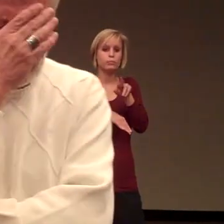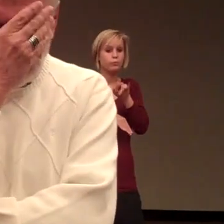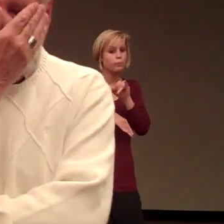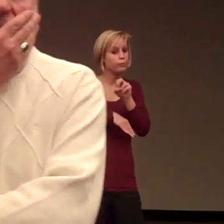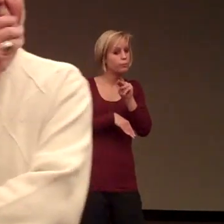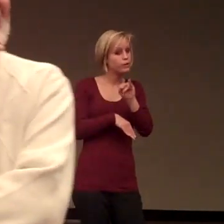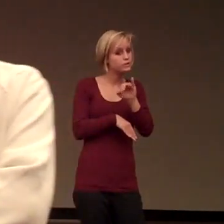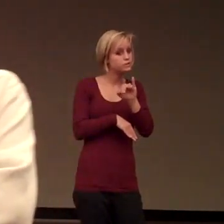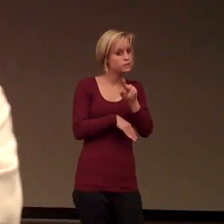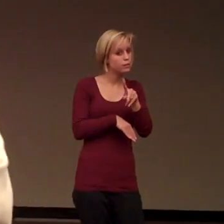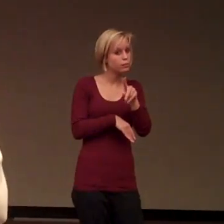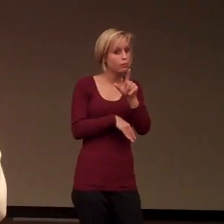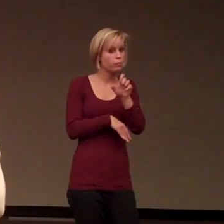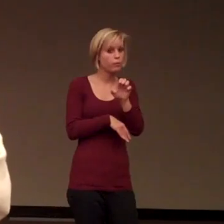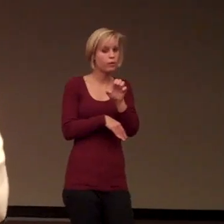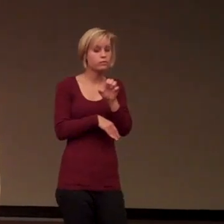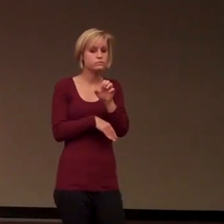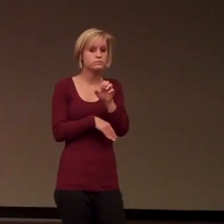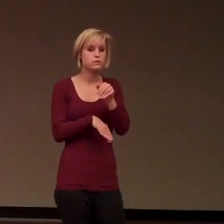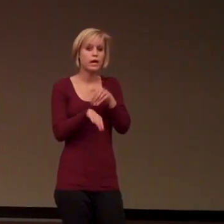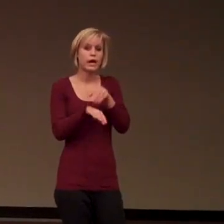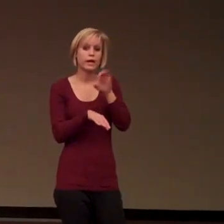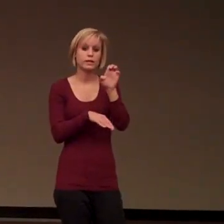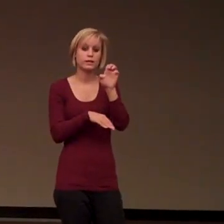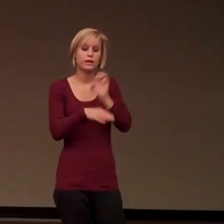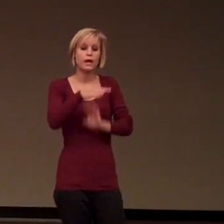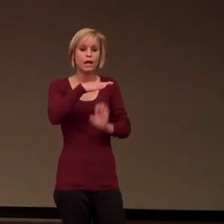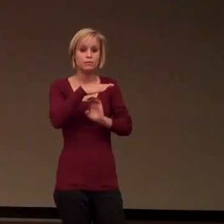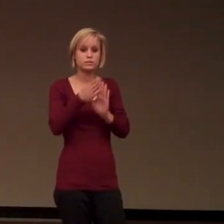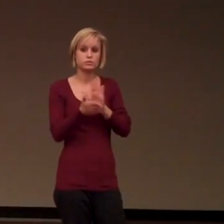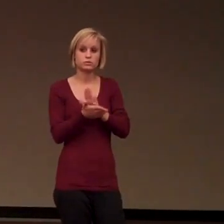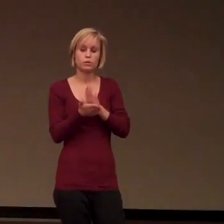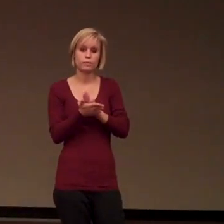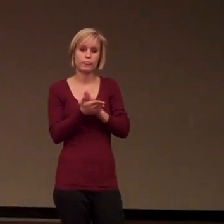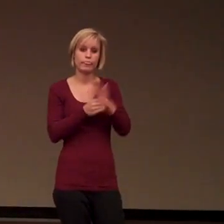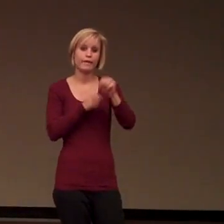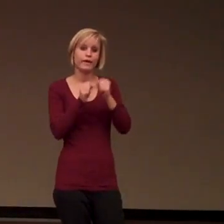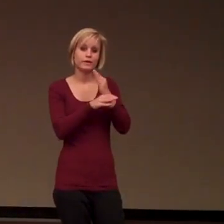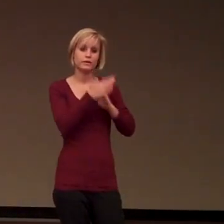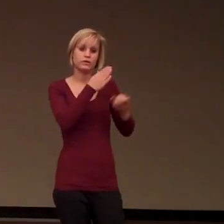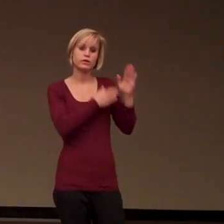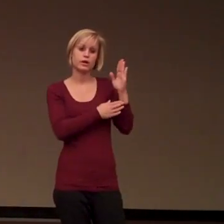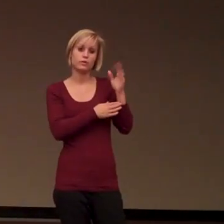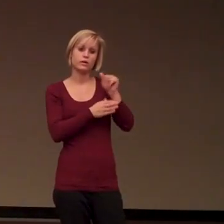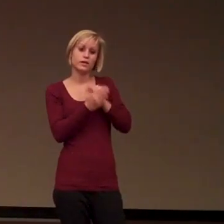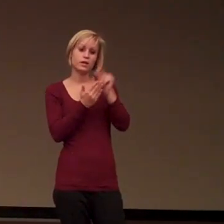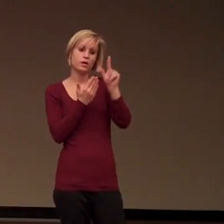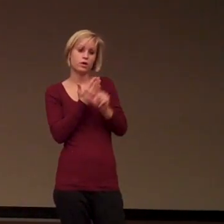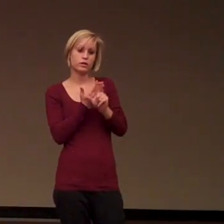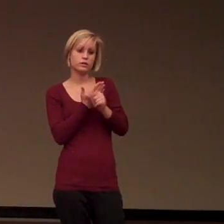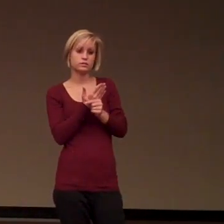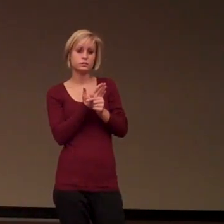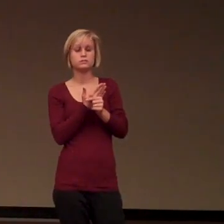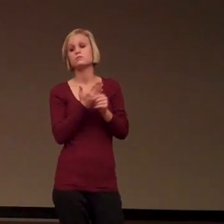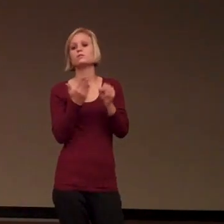Virginia. And a year ago in August or September, you recall the